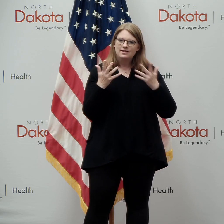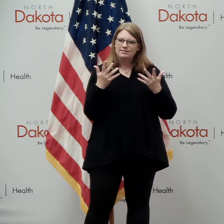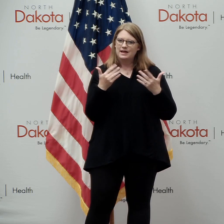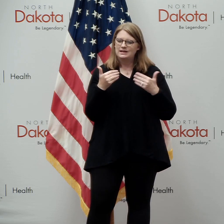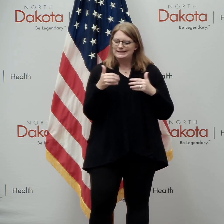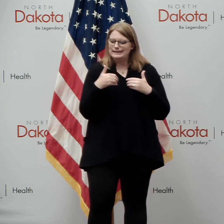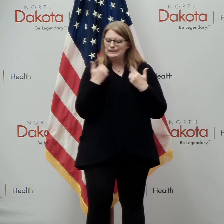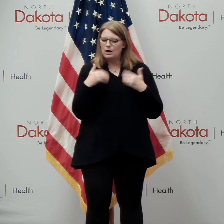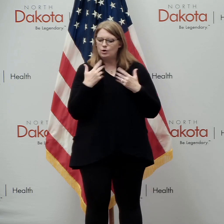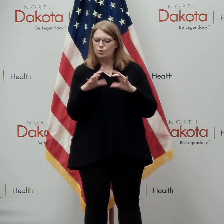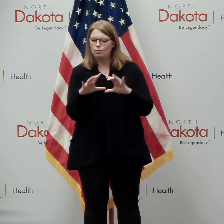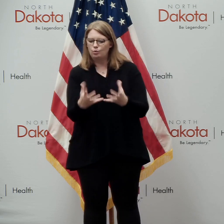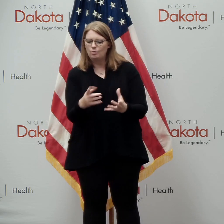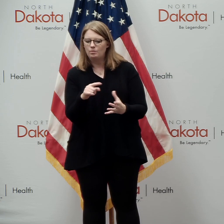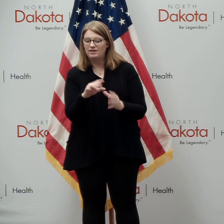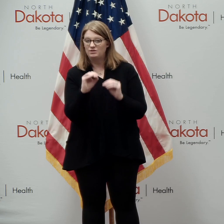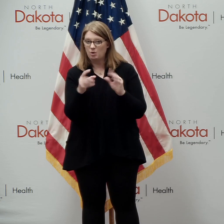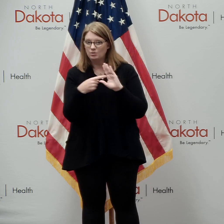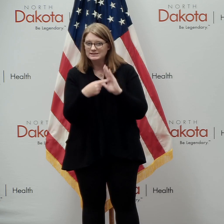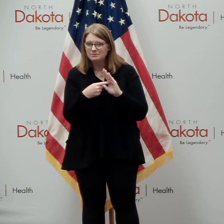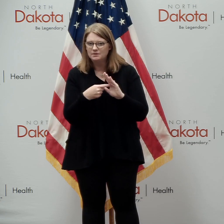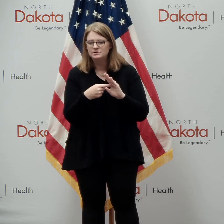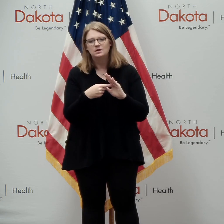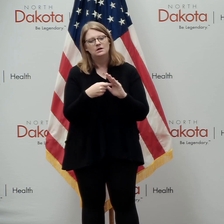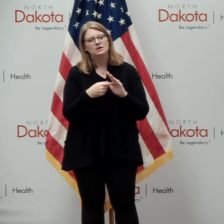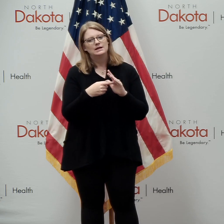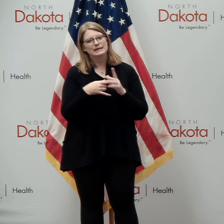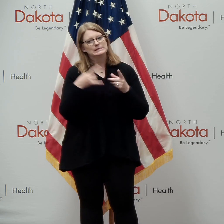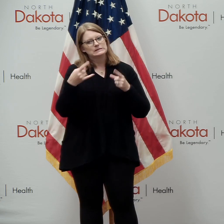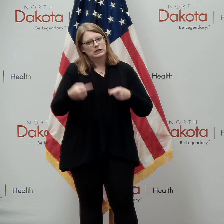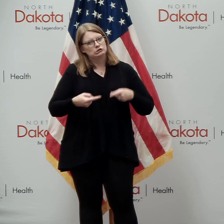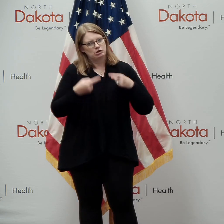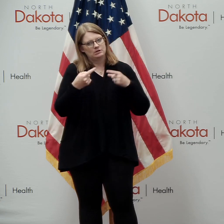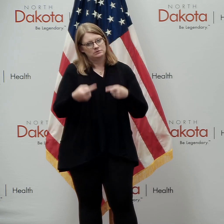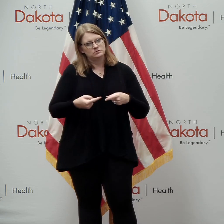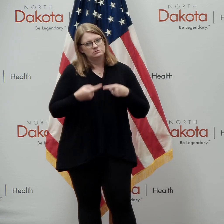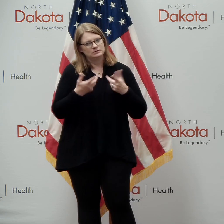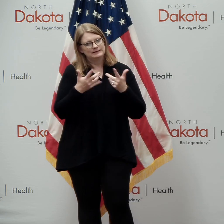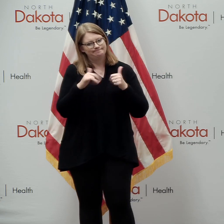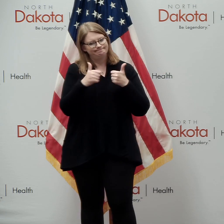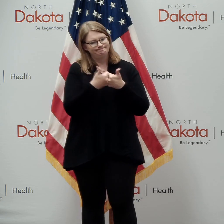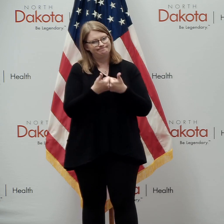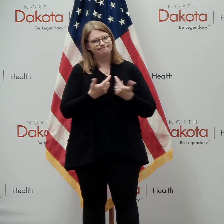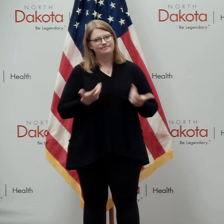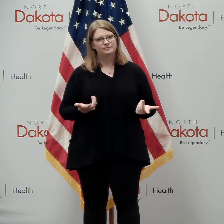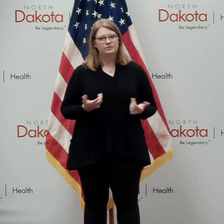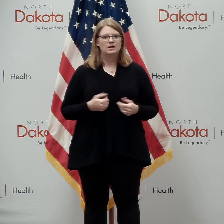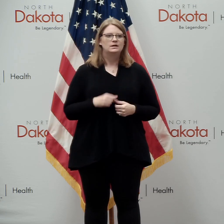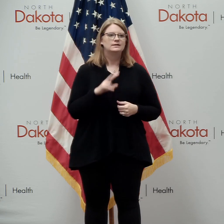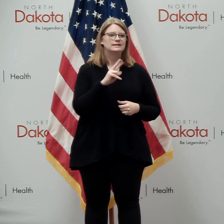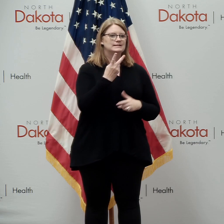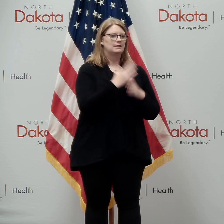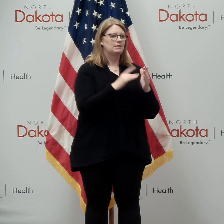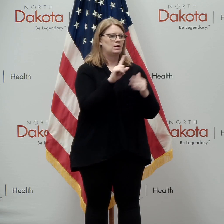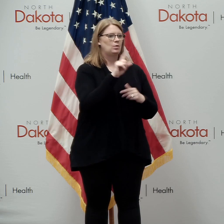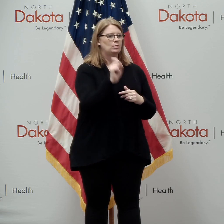be asymptomatic, I think that's a challenge in every state. Certainly something that we're battling here. And to your second part of your question,